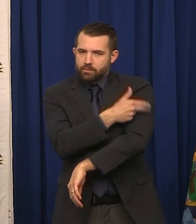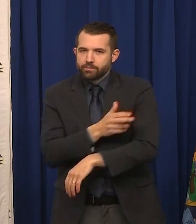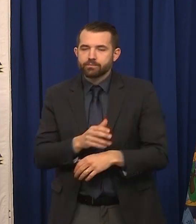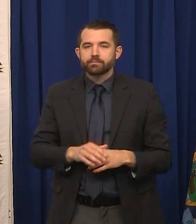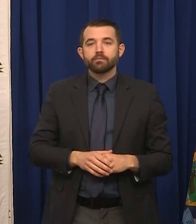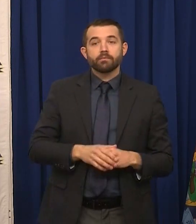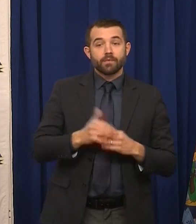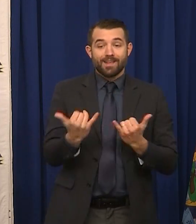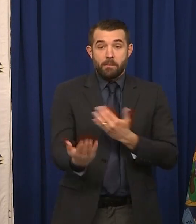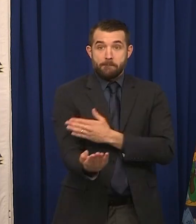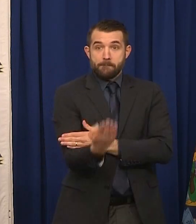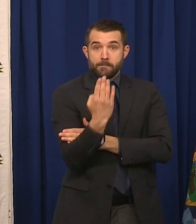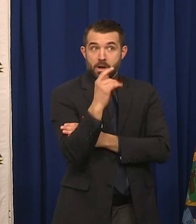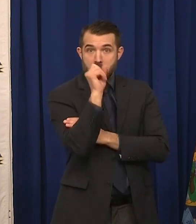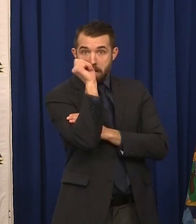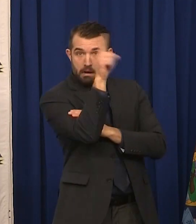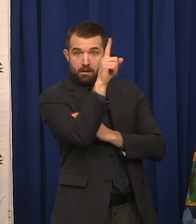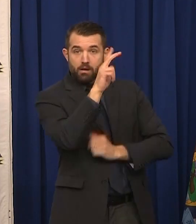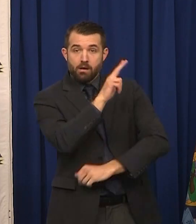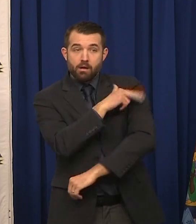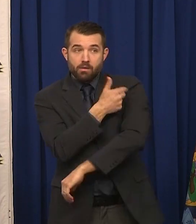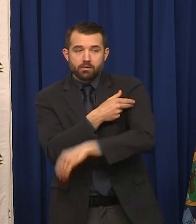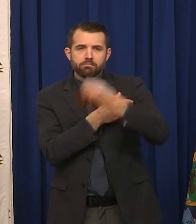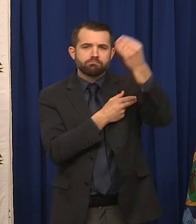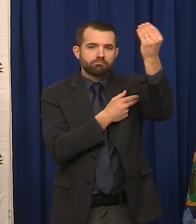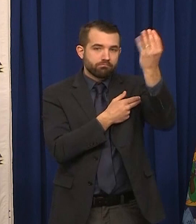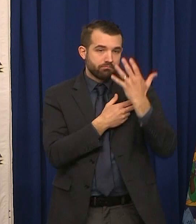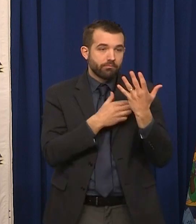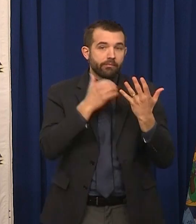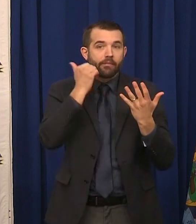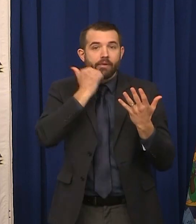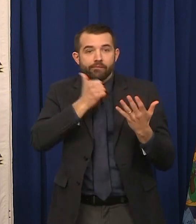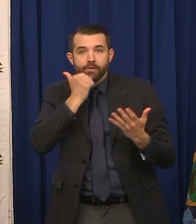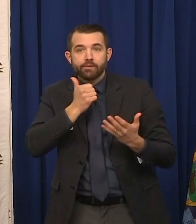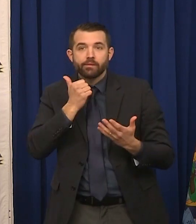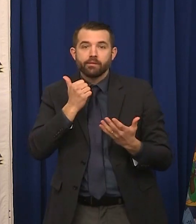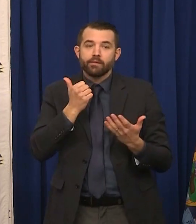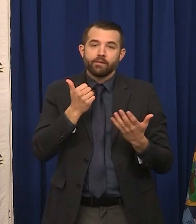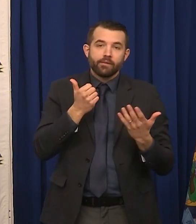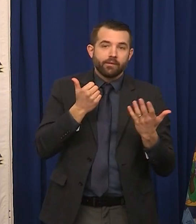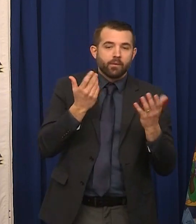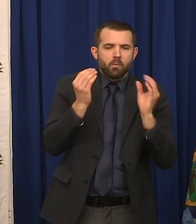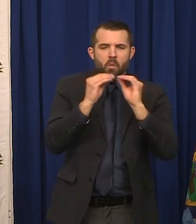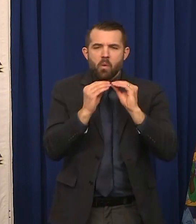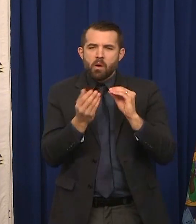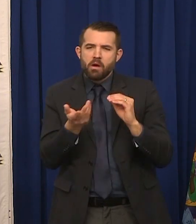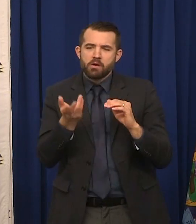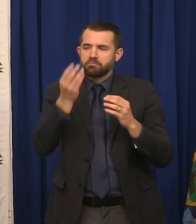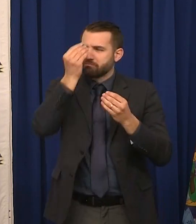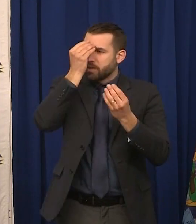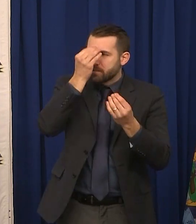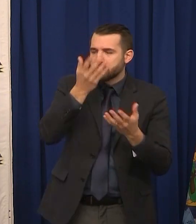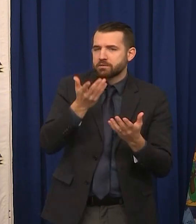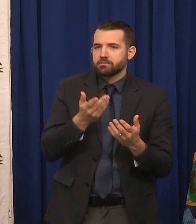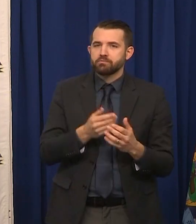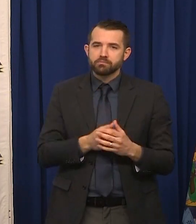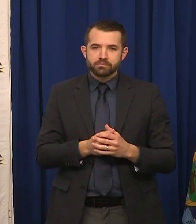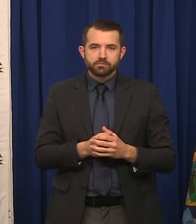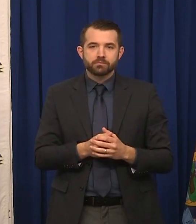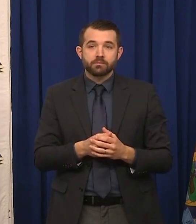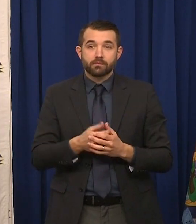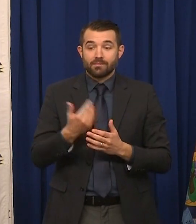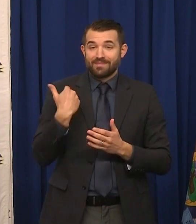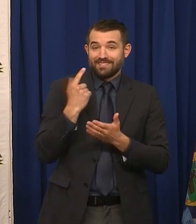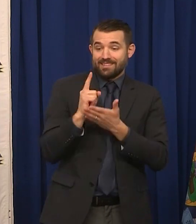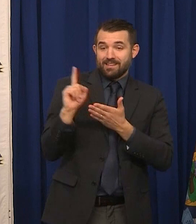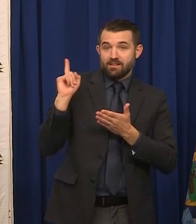are asking hospitals to report on a daily basis even more data to us. Last week, we asked hospitals,